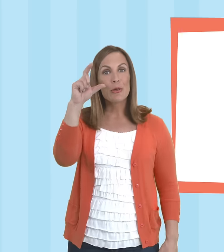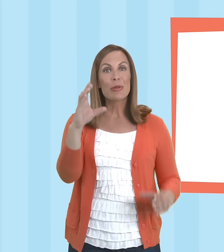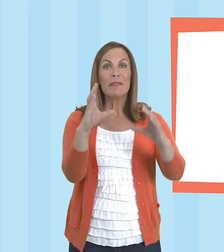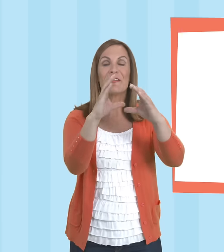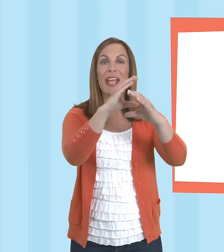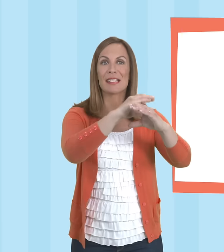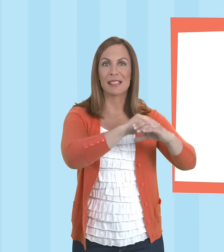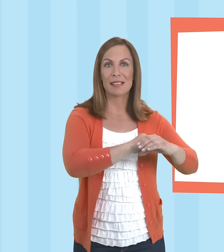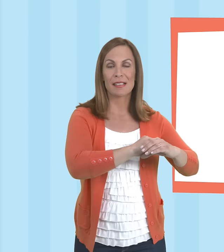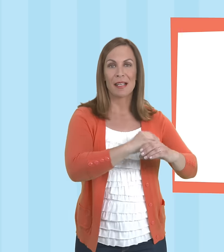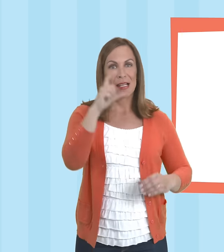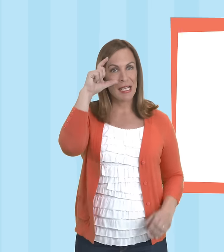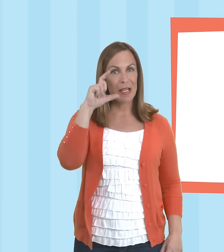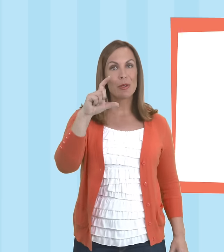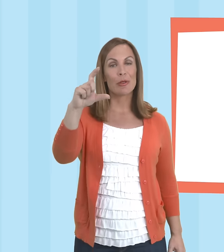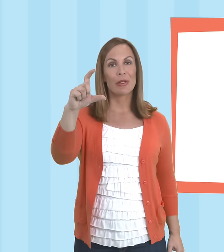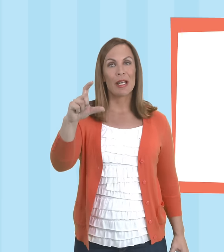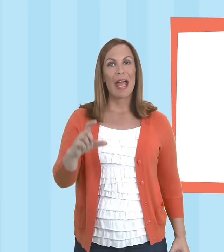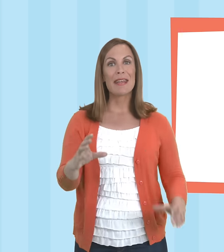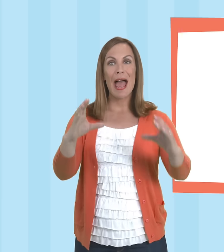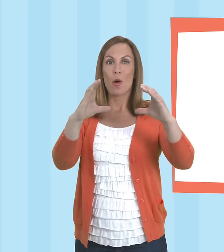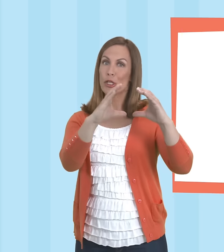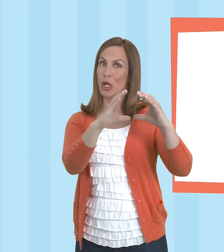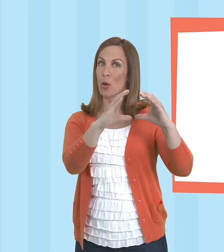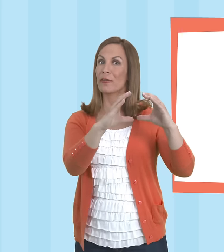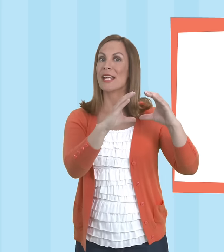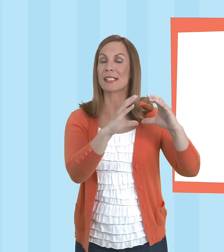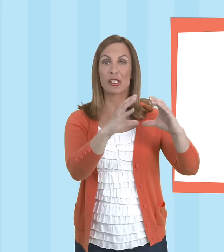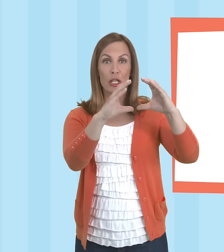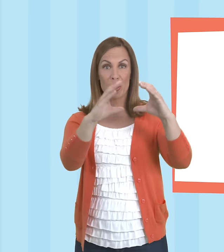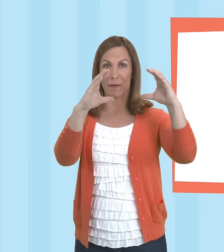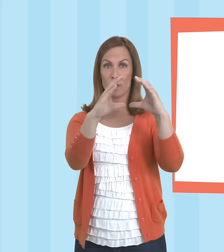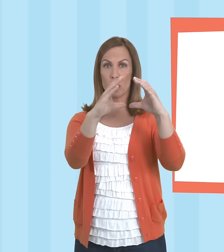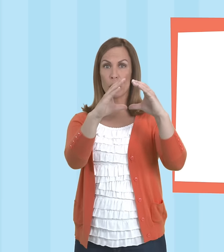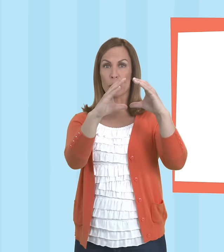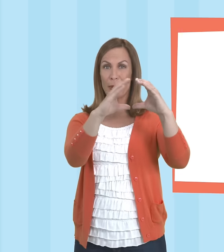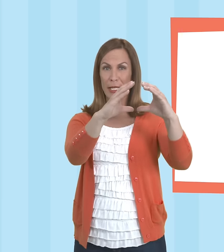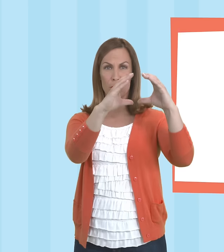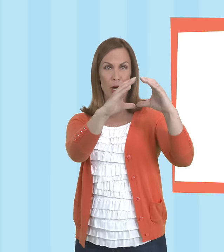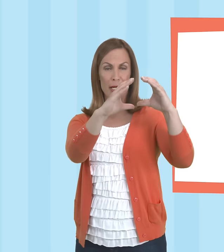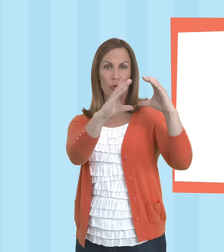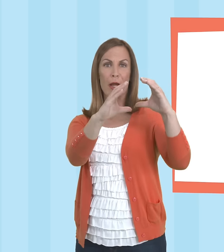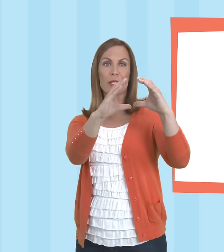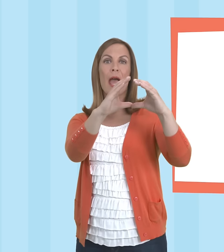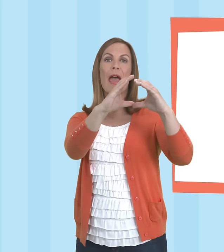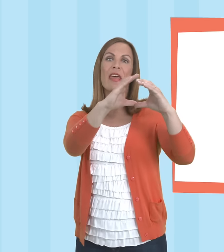Moon phases. Sign moon, and now show the phases, starting with the full moon, big and bright and round, and then it